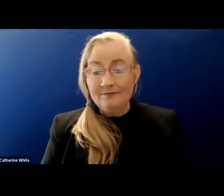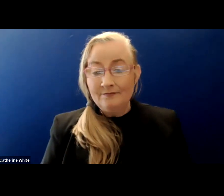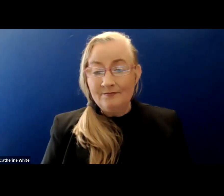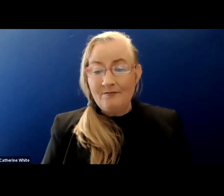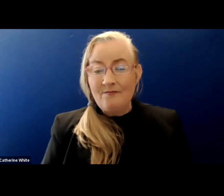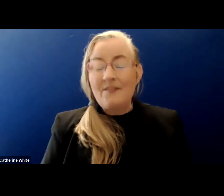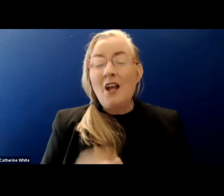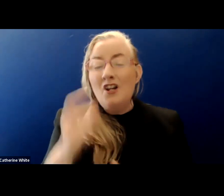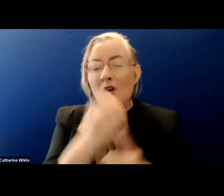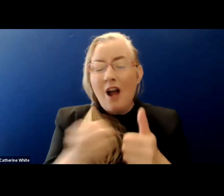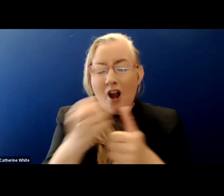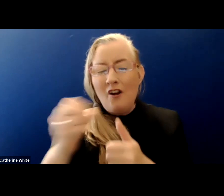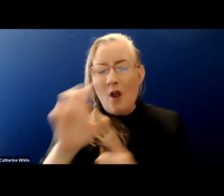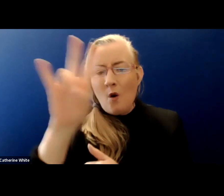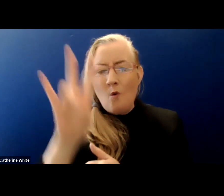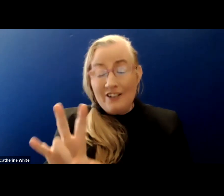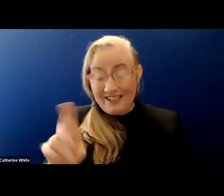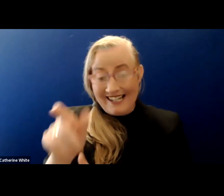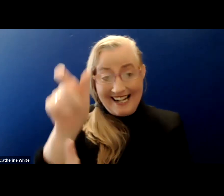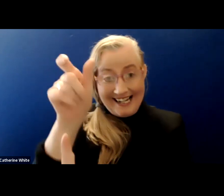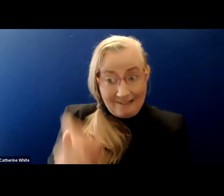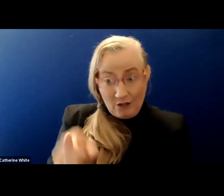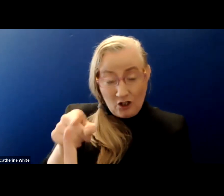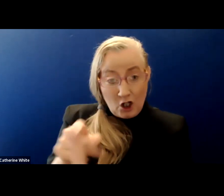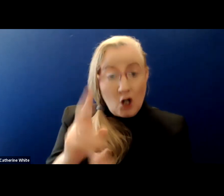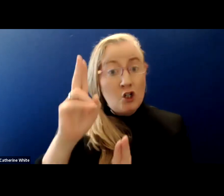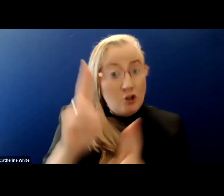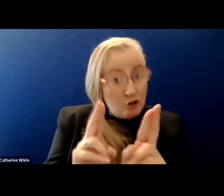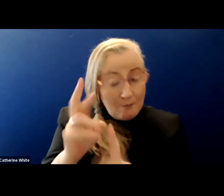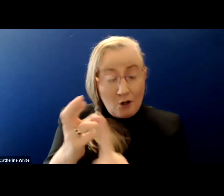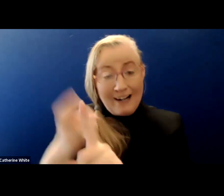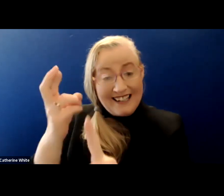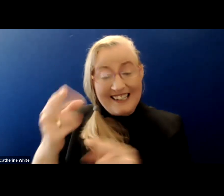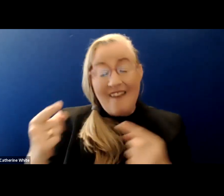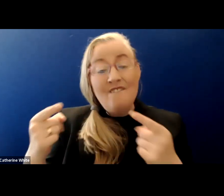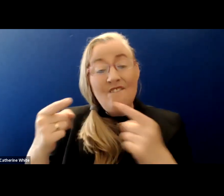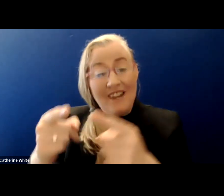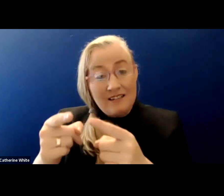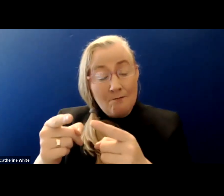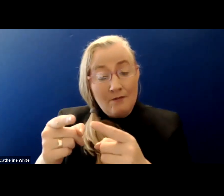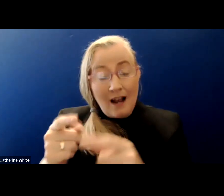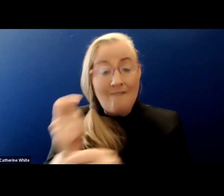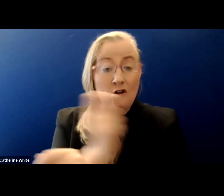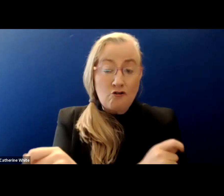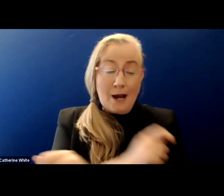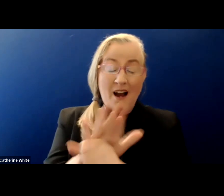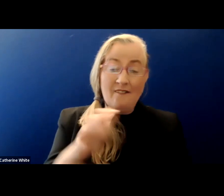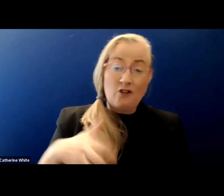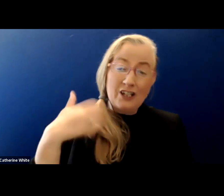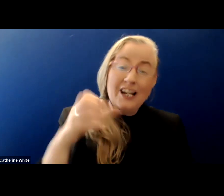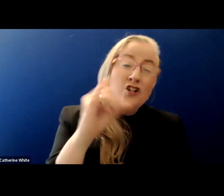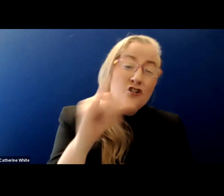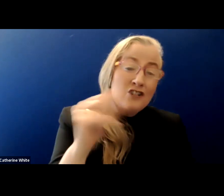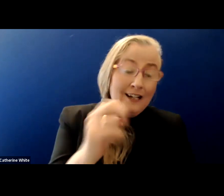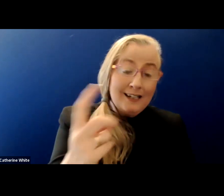It's another question whether individuals should be recognized as victims of the crime of aggression. So Shane also